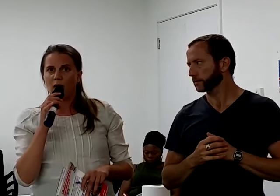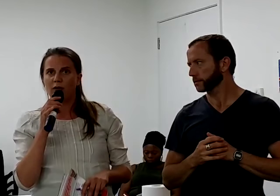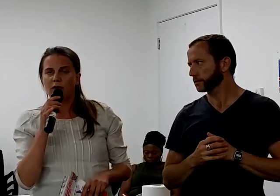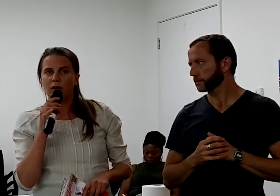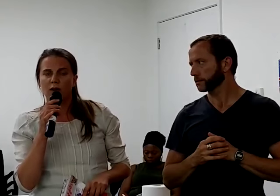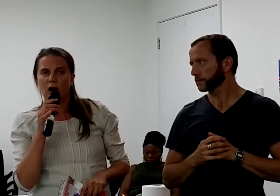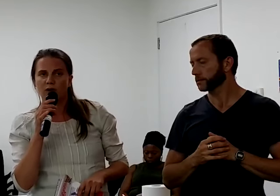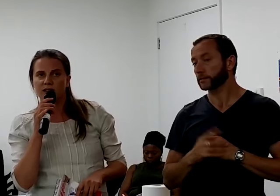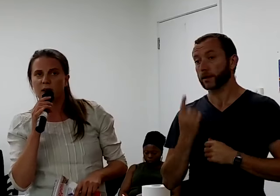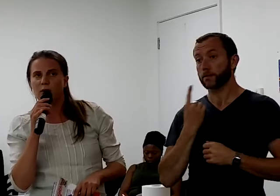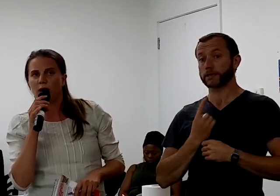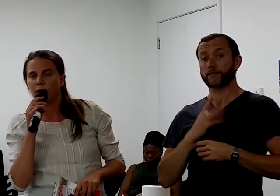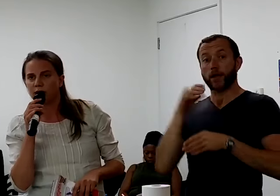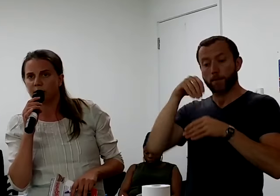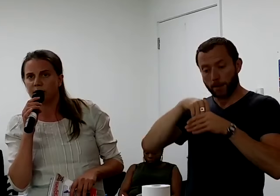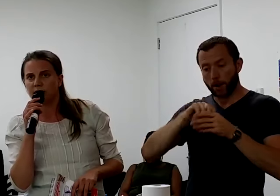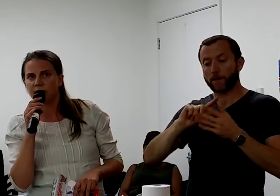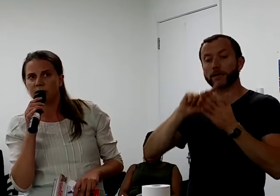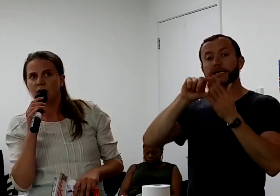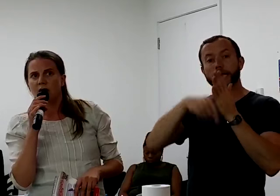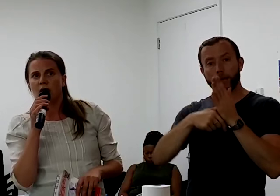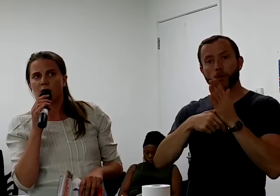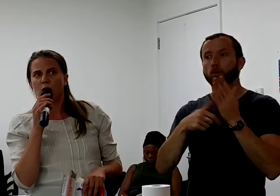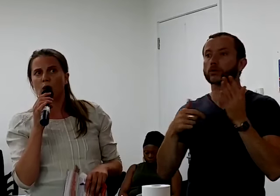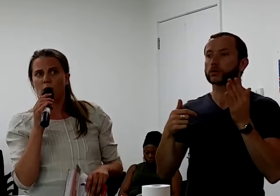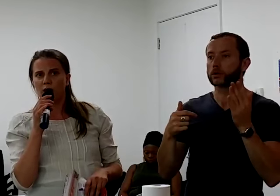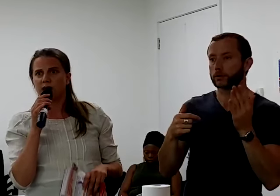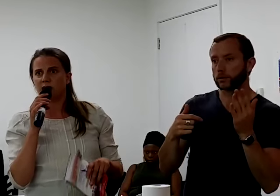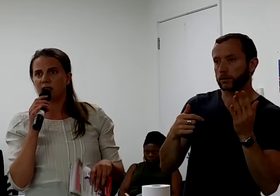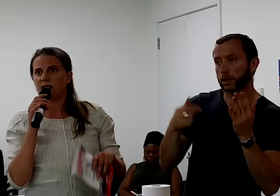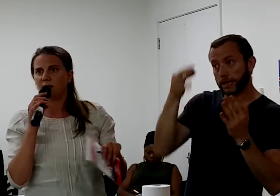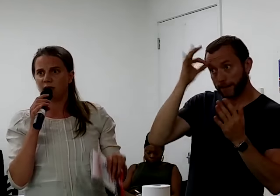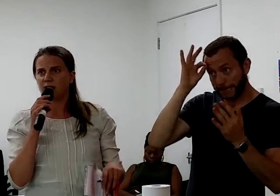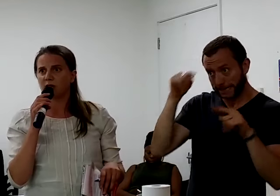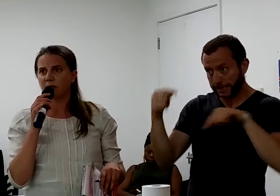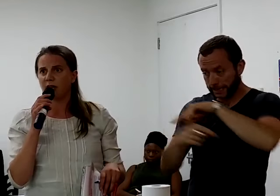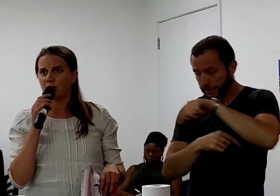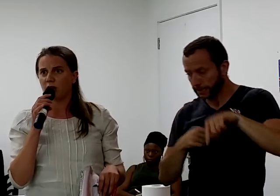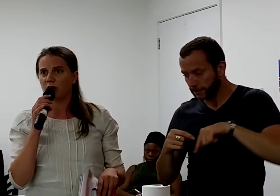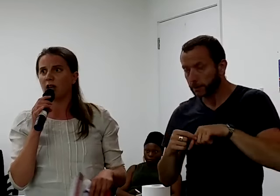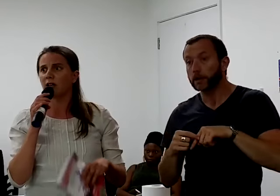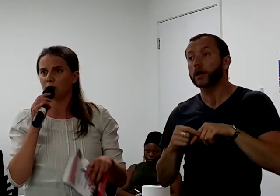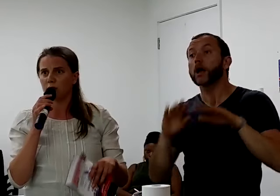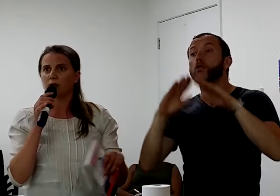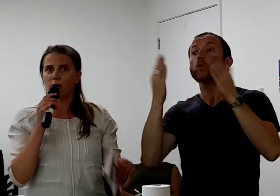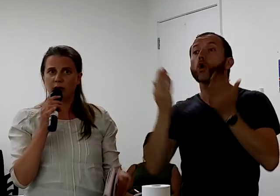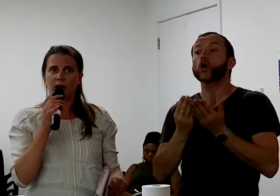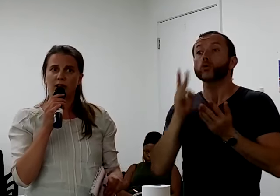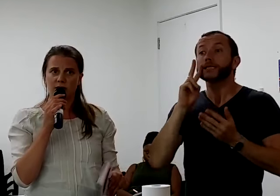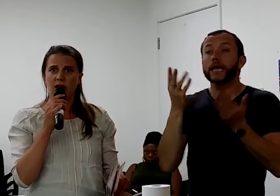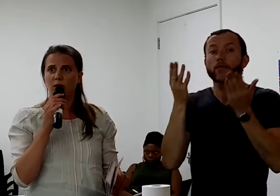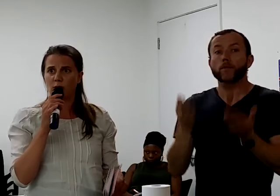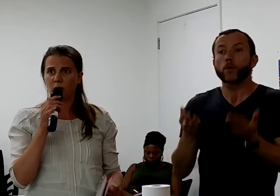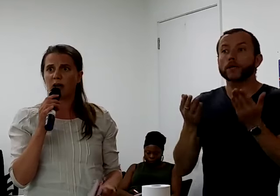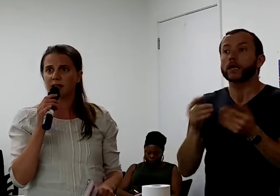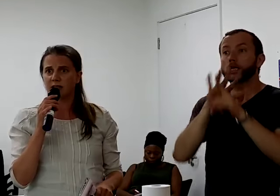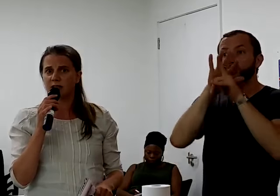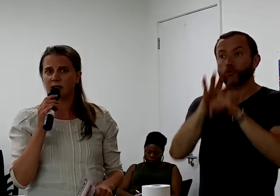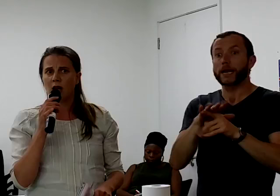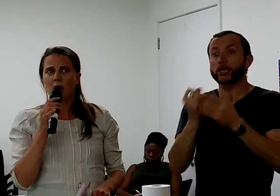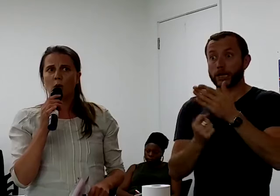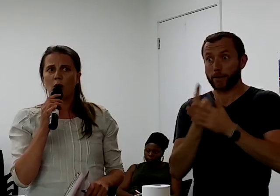I'm a member of our Disabled Workers Committee, and what we see is that the discrimination is also going inside